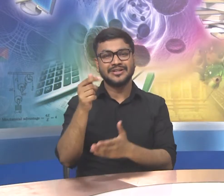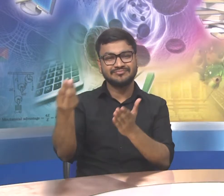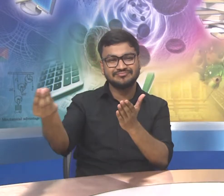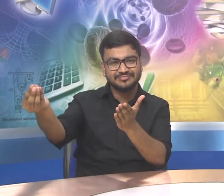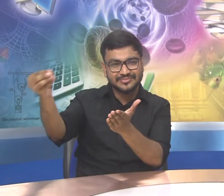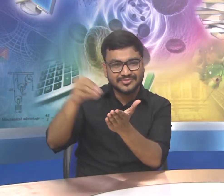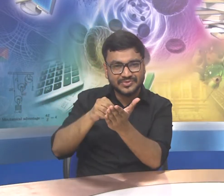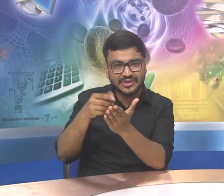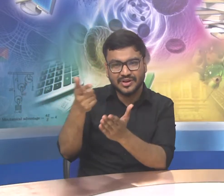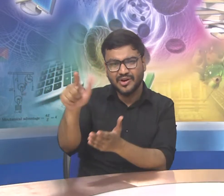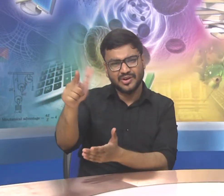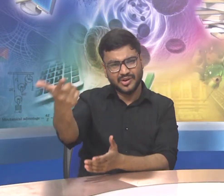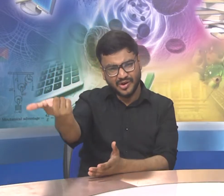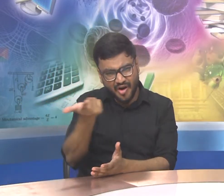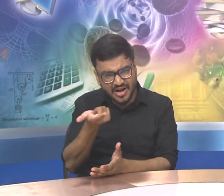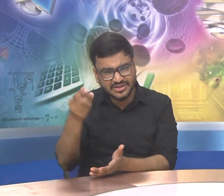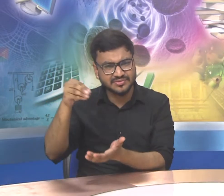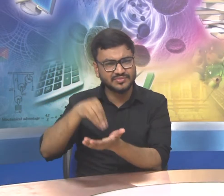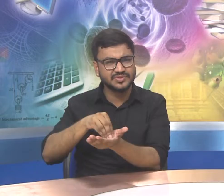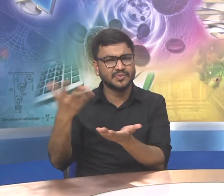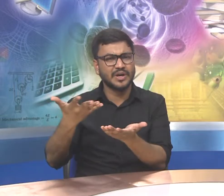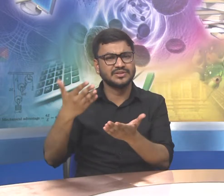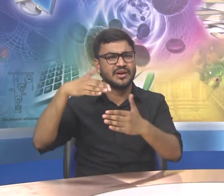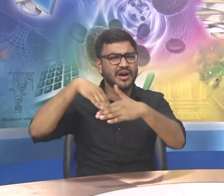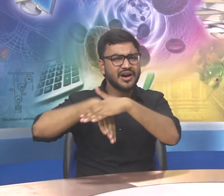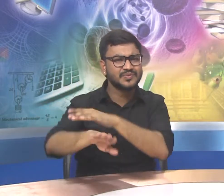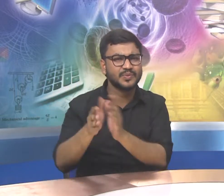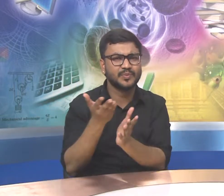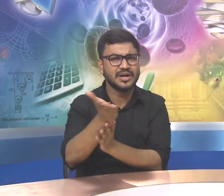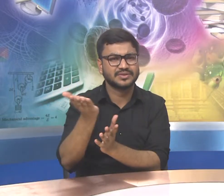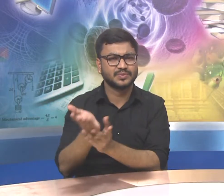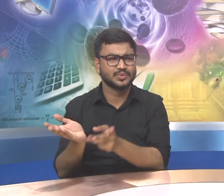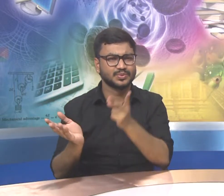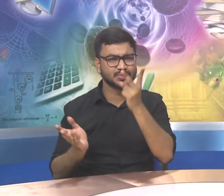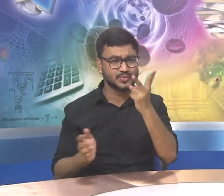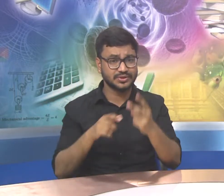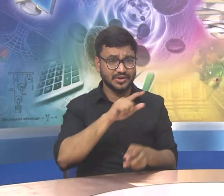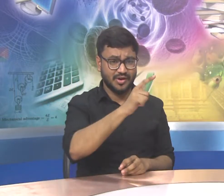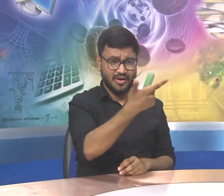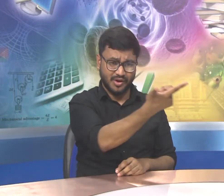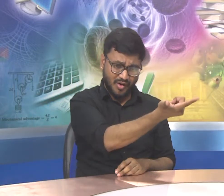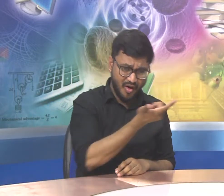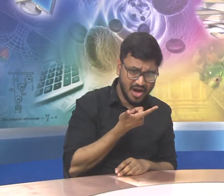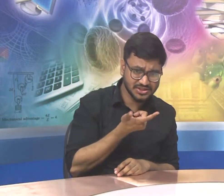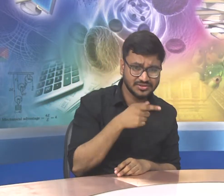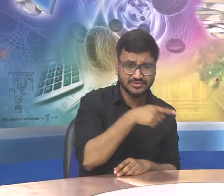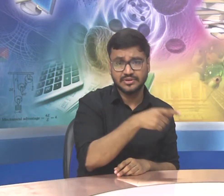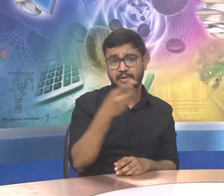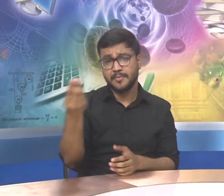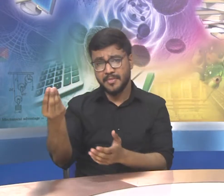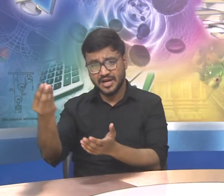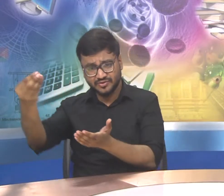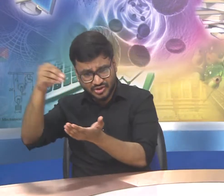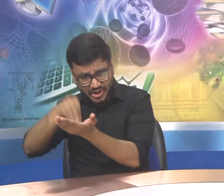Now we will move to our next topic, which is grants of loan and